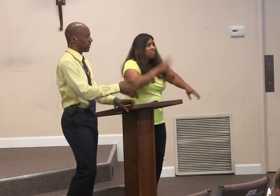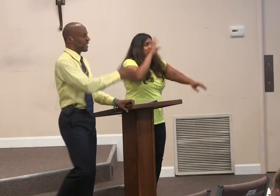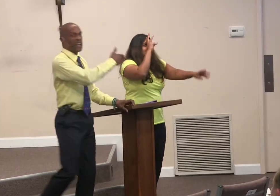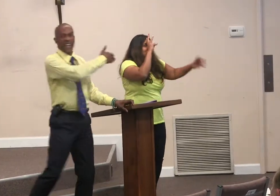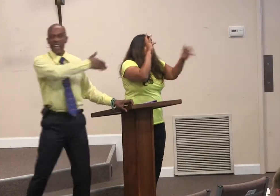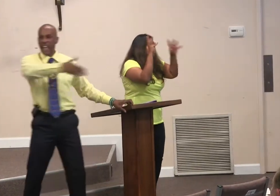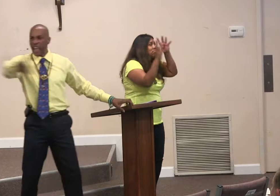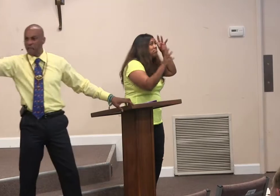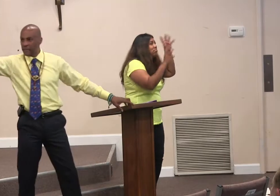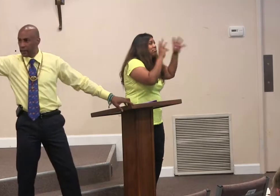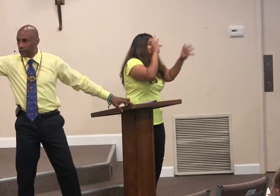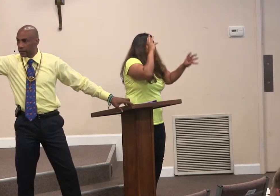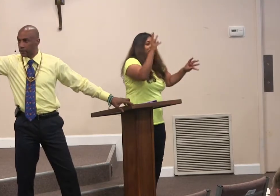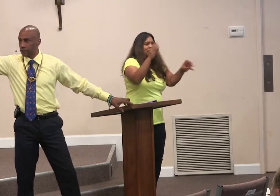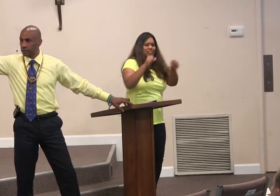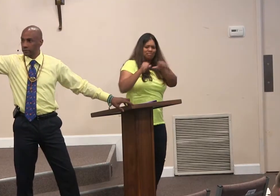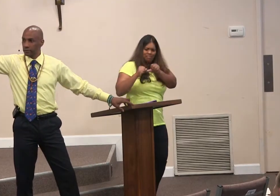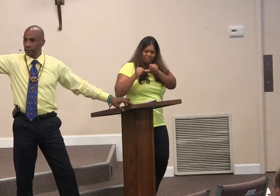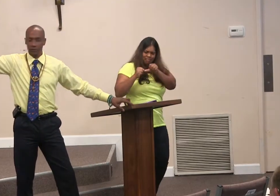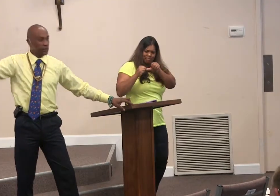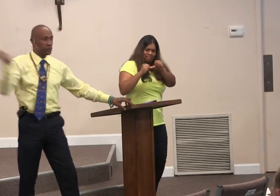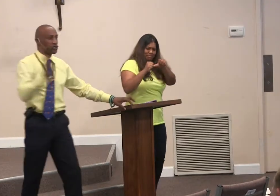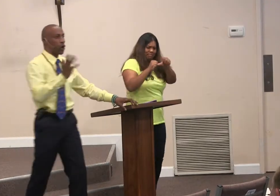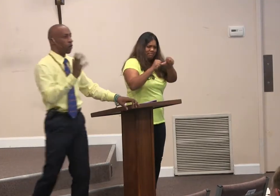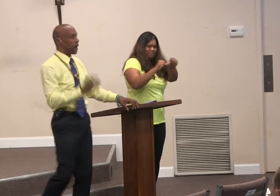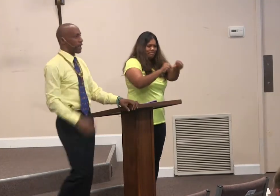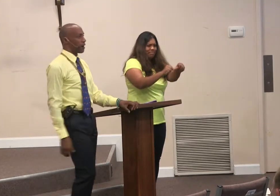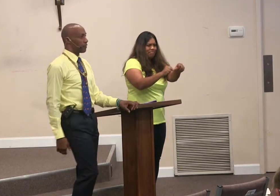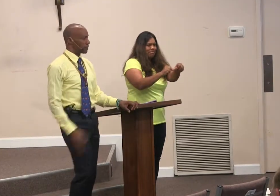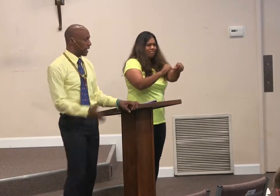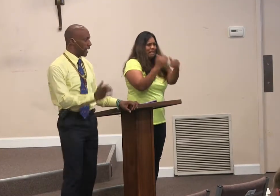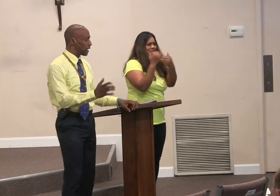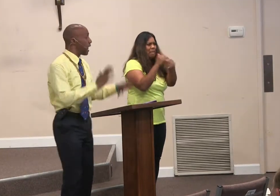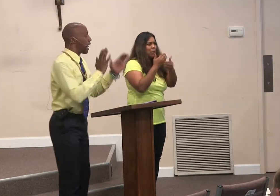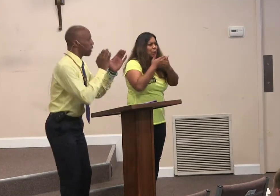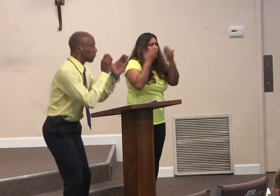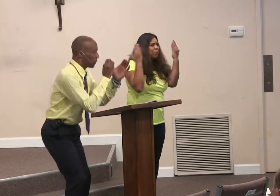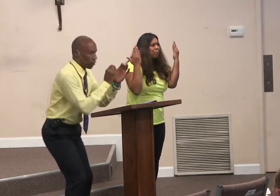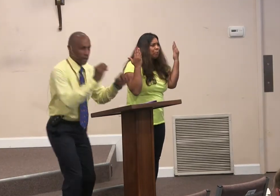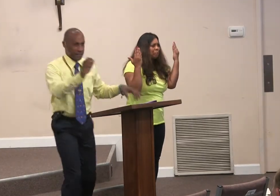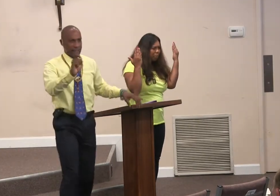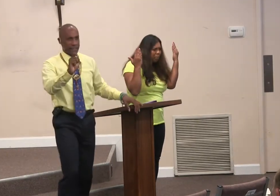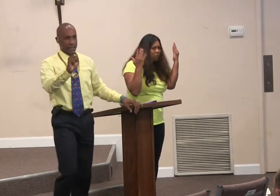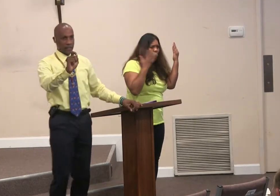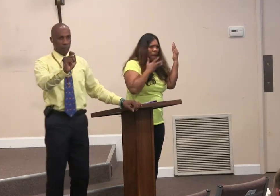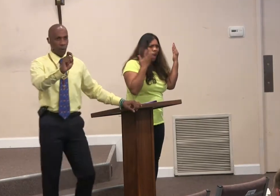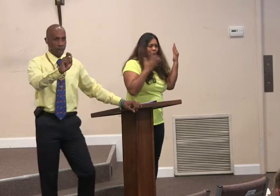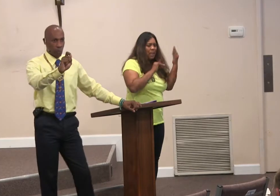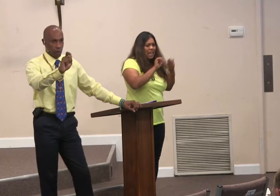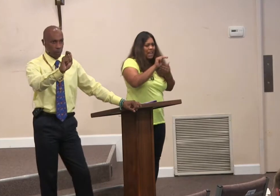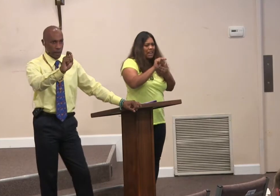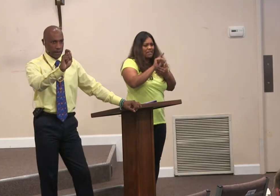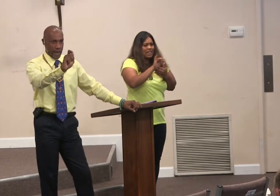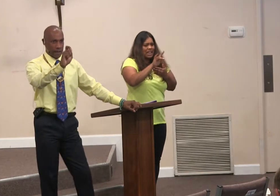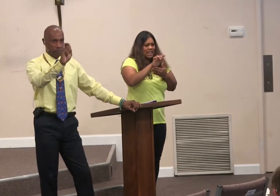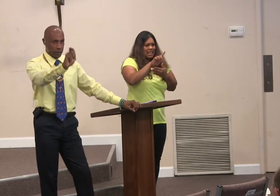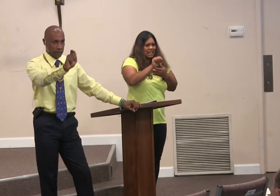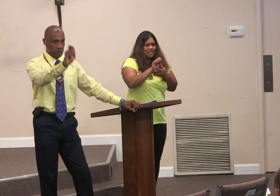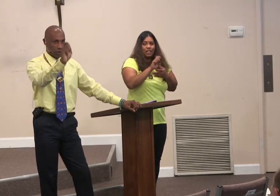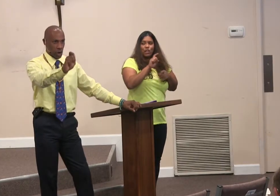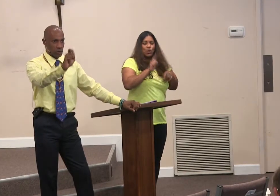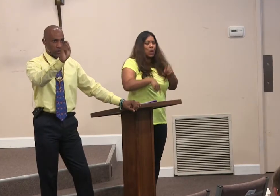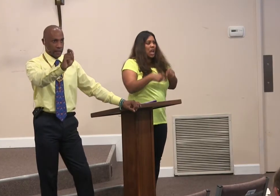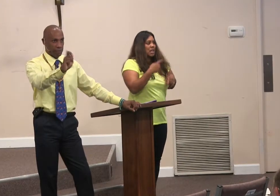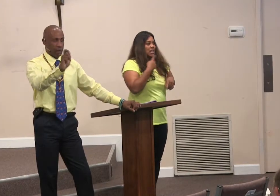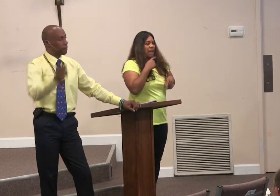created, infinite. There's no way of saying there are exactly 7.4.9